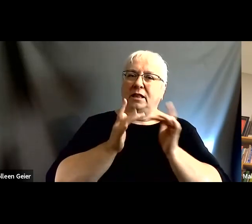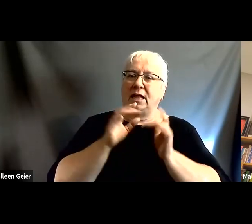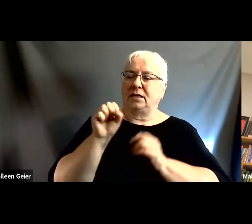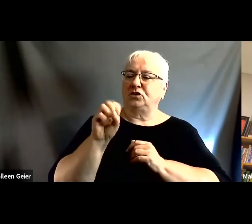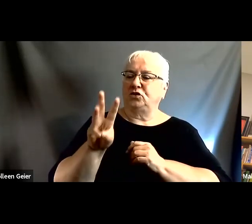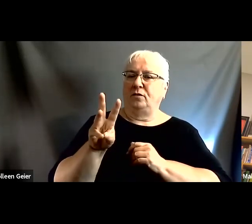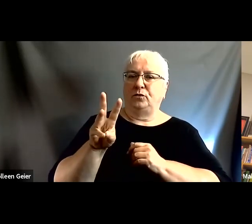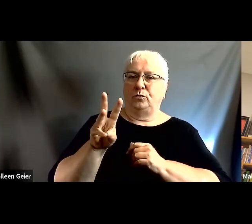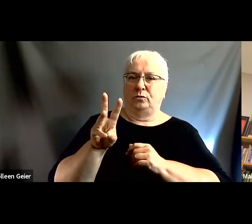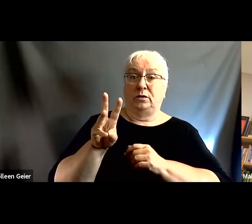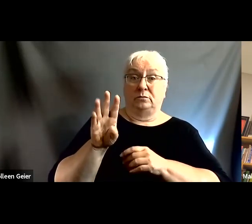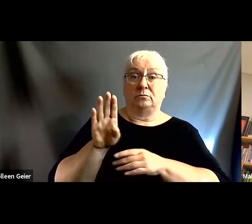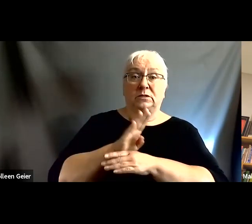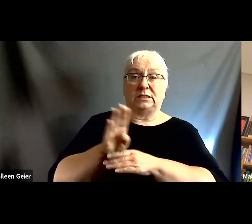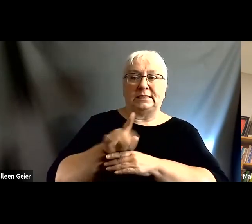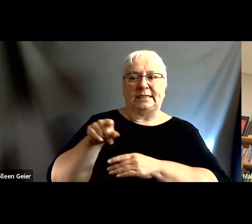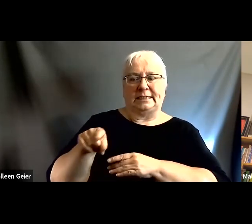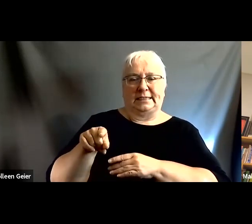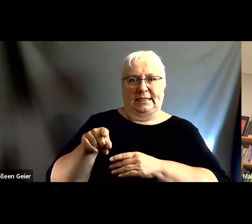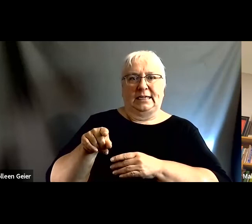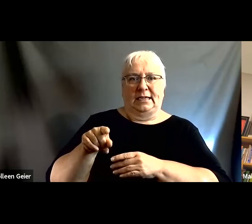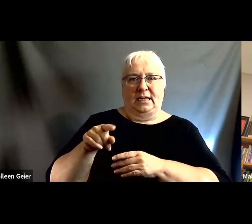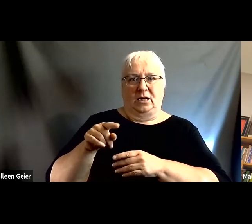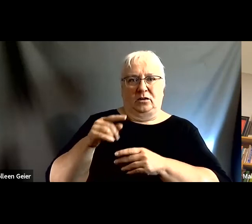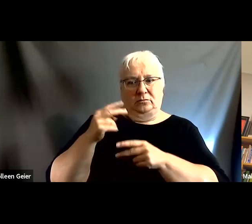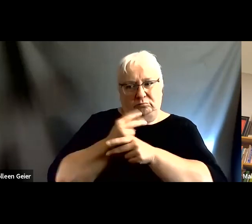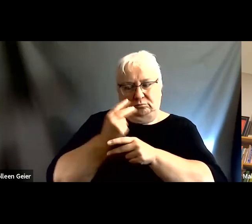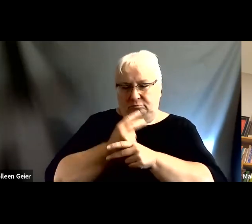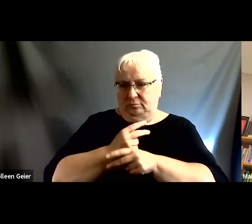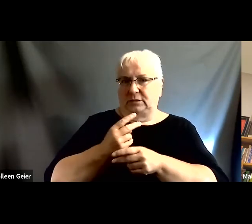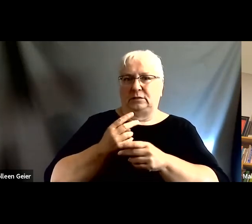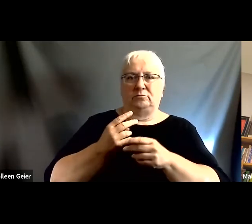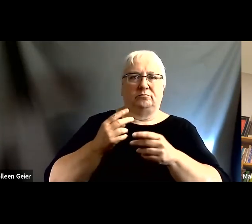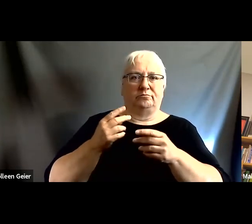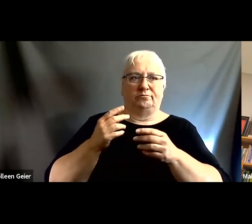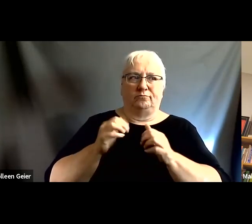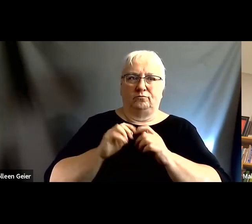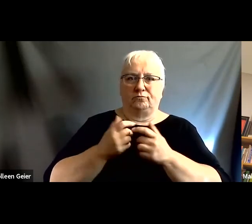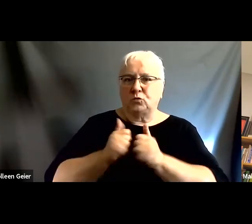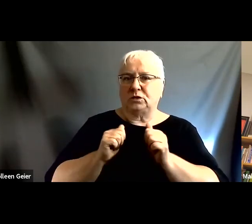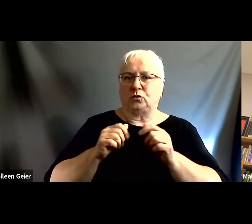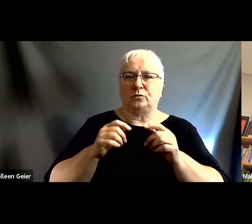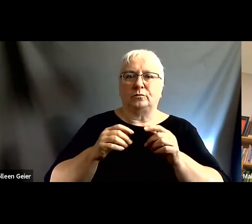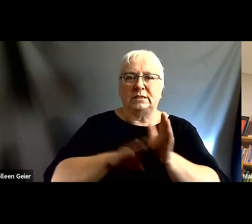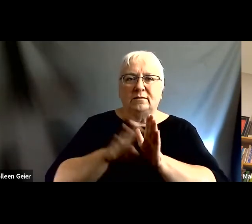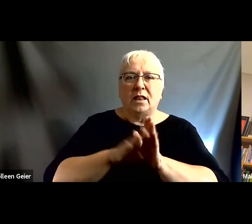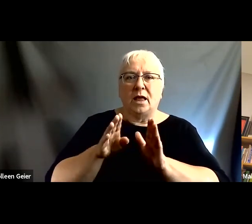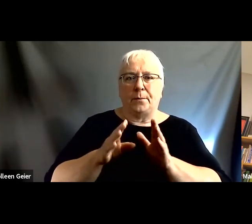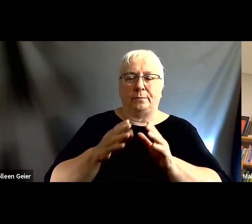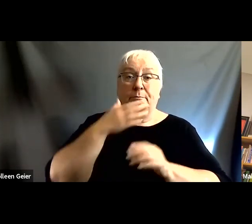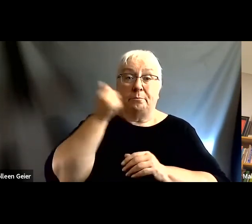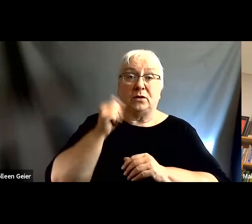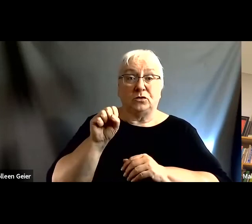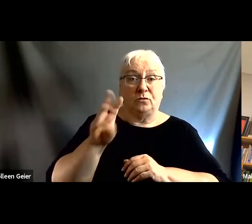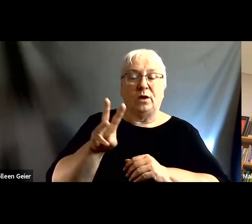a huge influx of business right now. So Byju's in